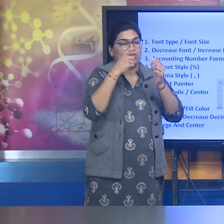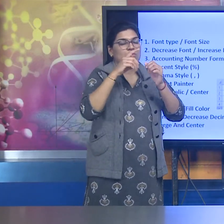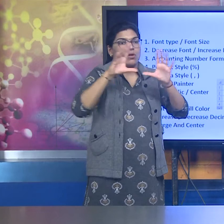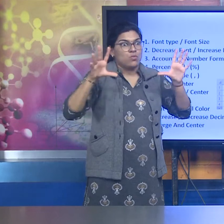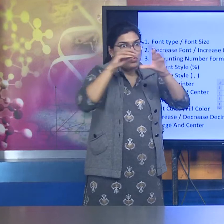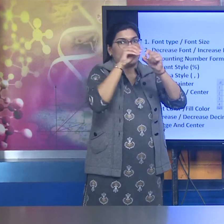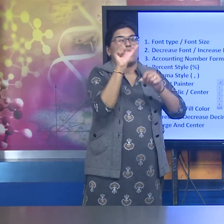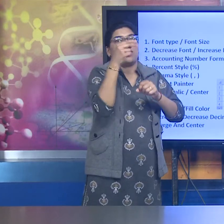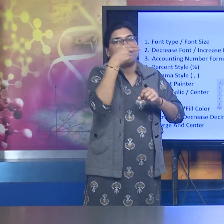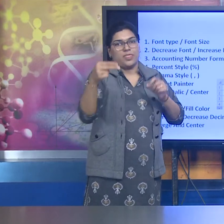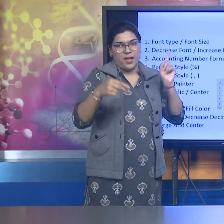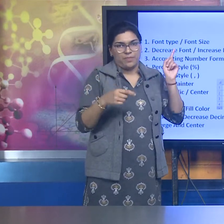number